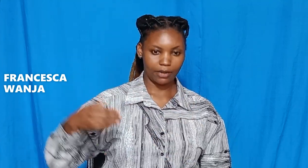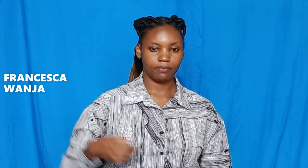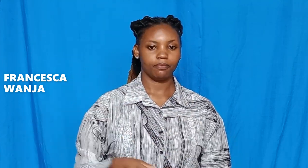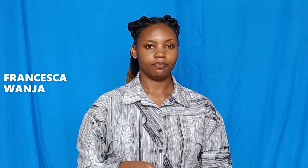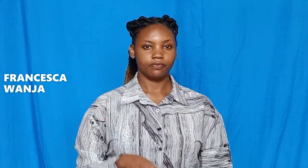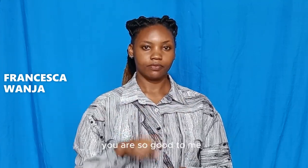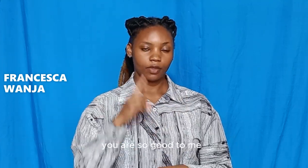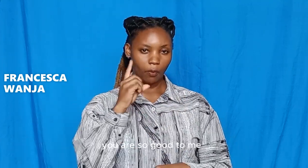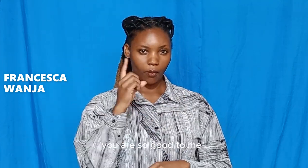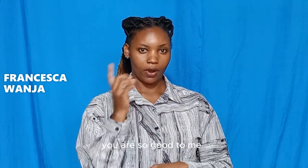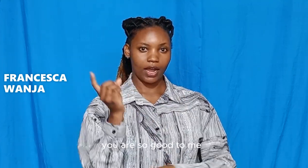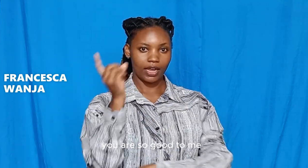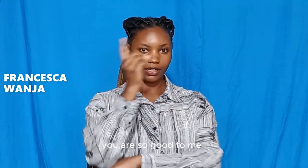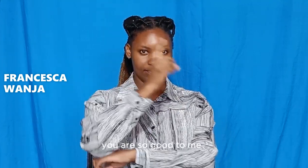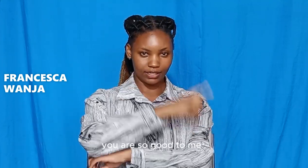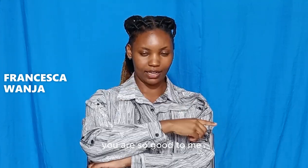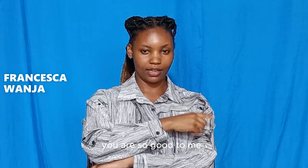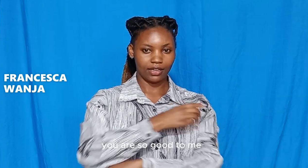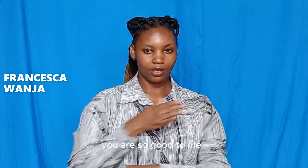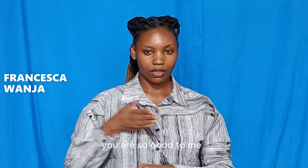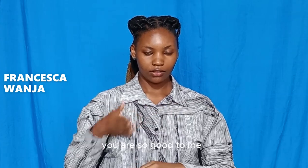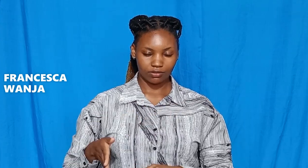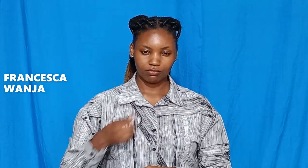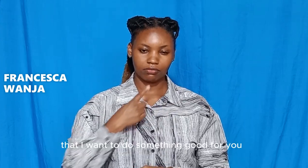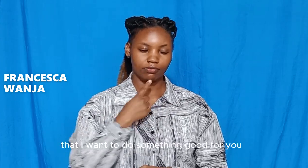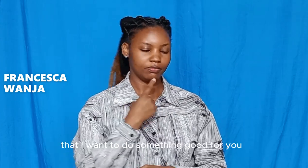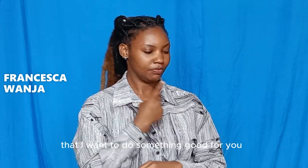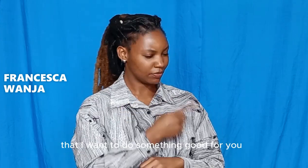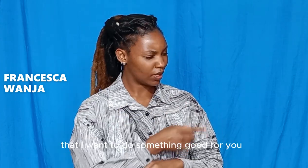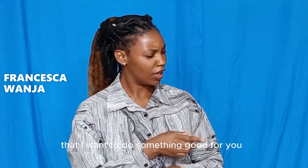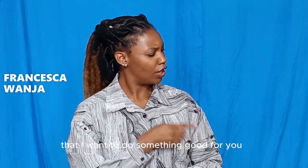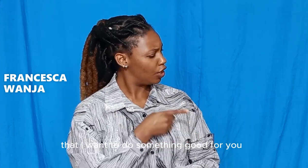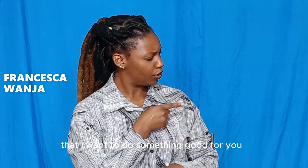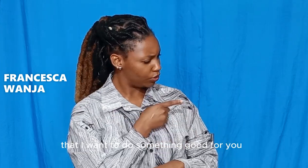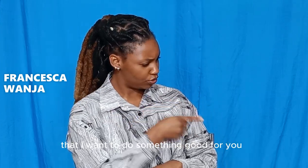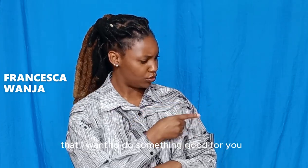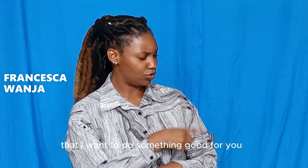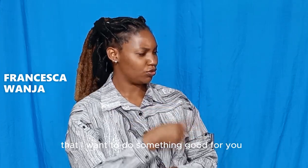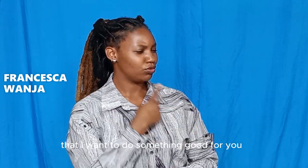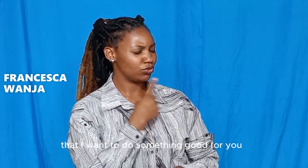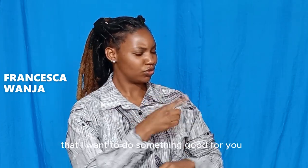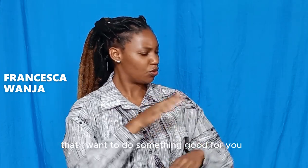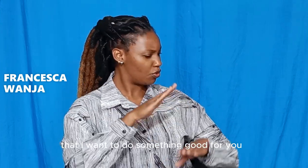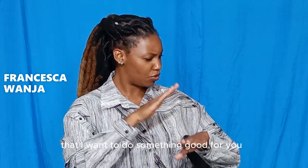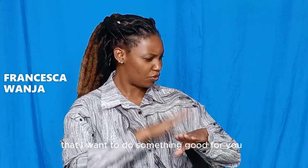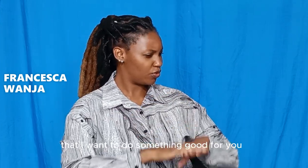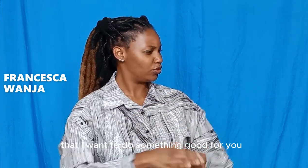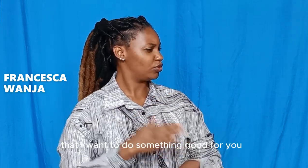You are so good to me. You I want to do something good for you.